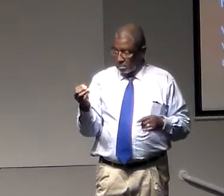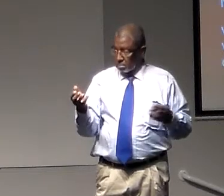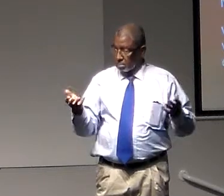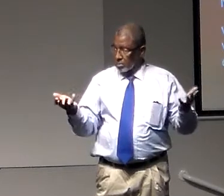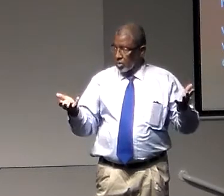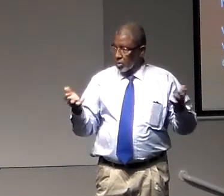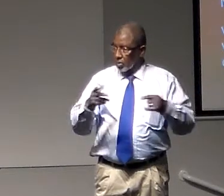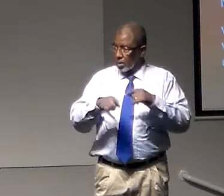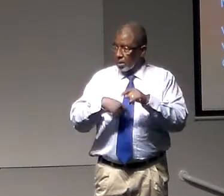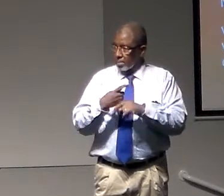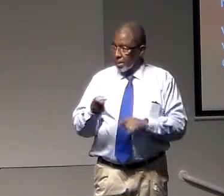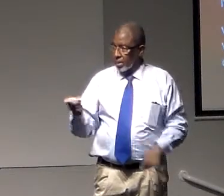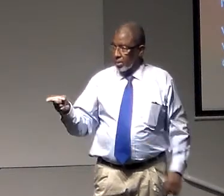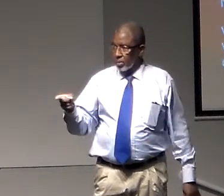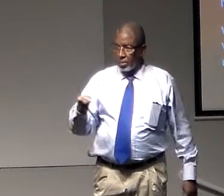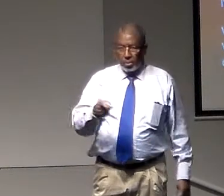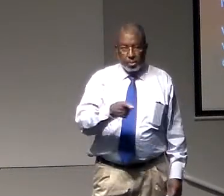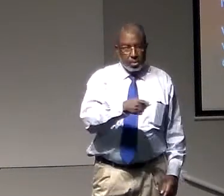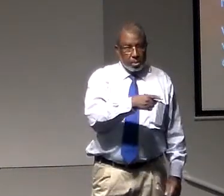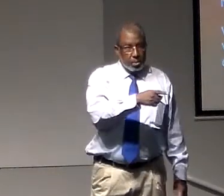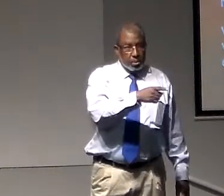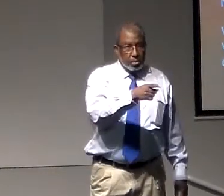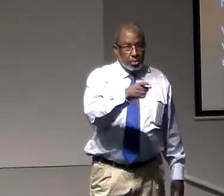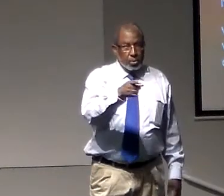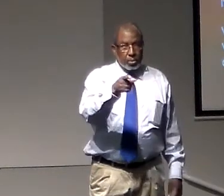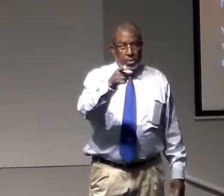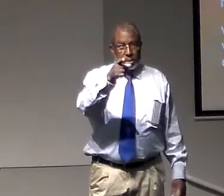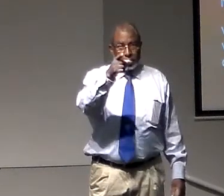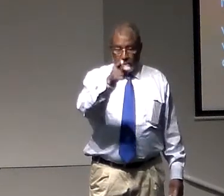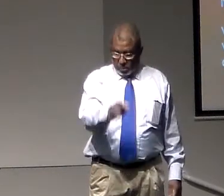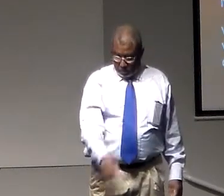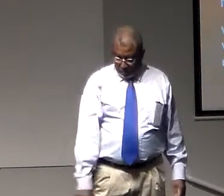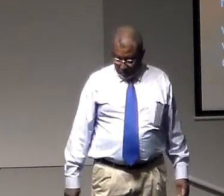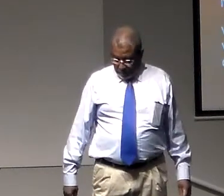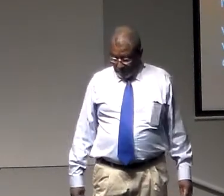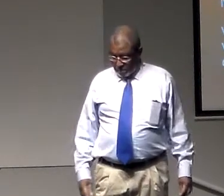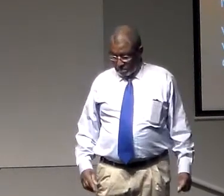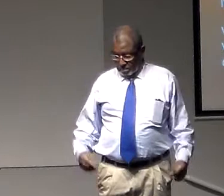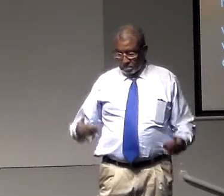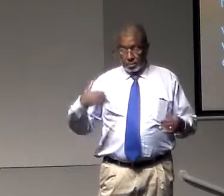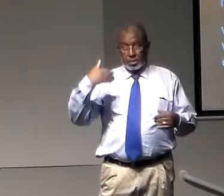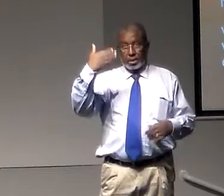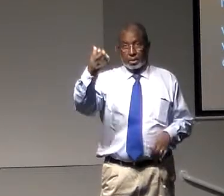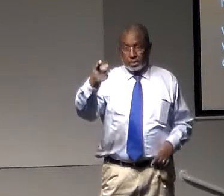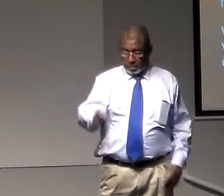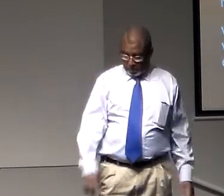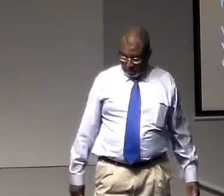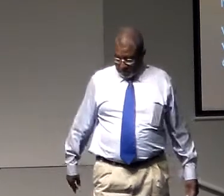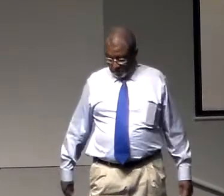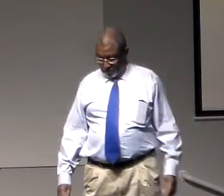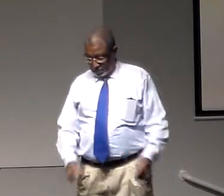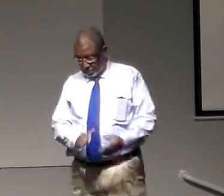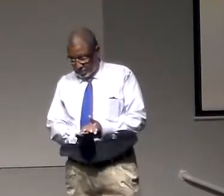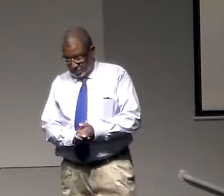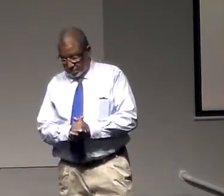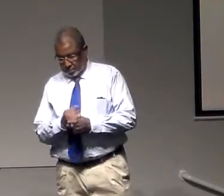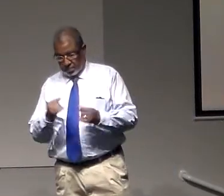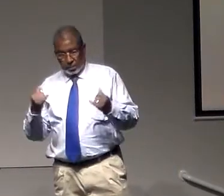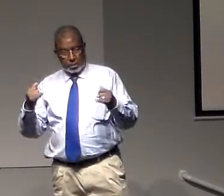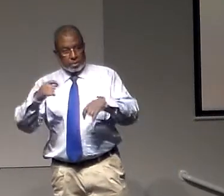And finally, what about you? So let's get started.